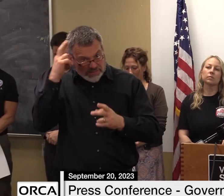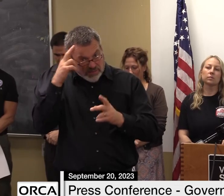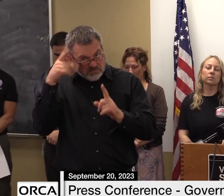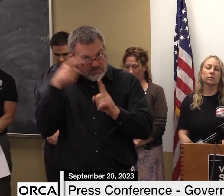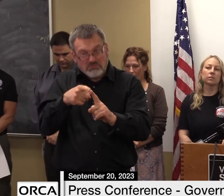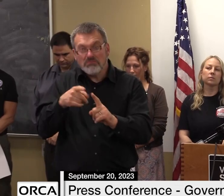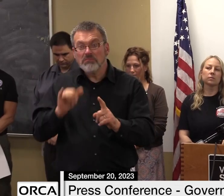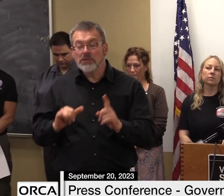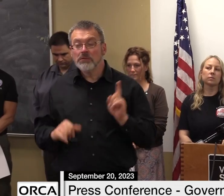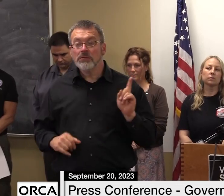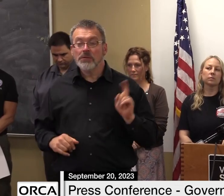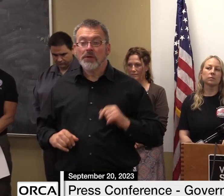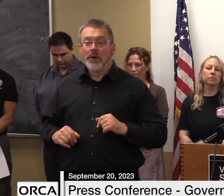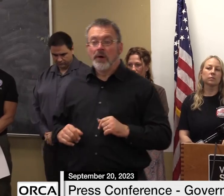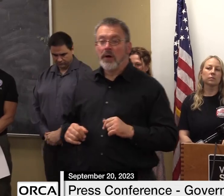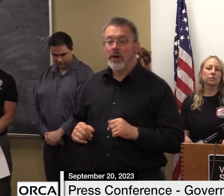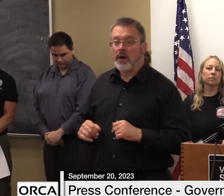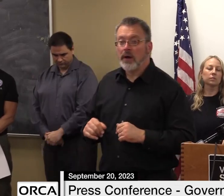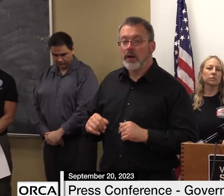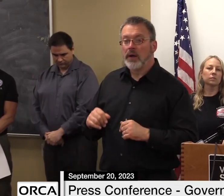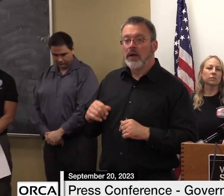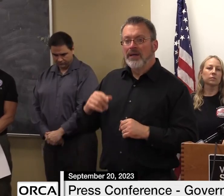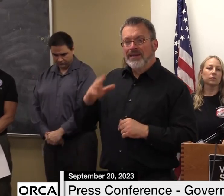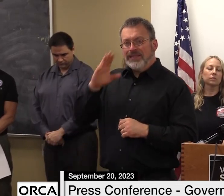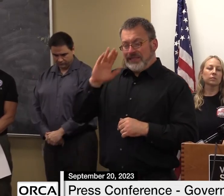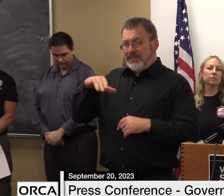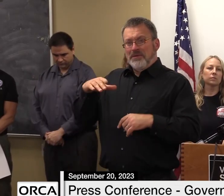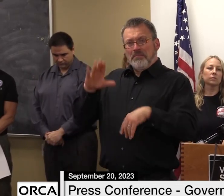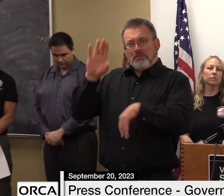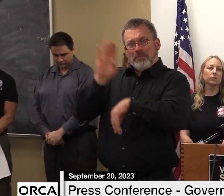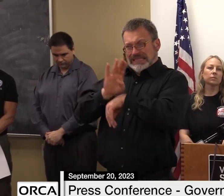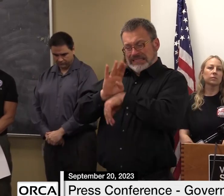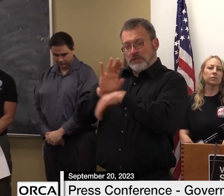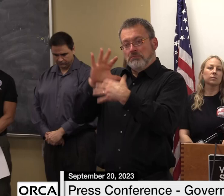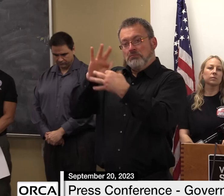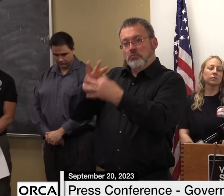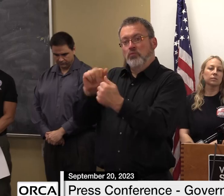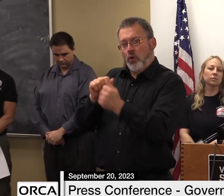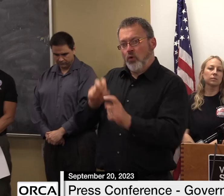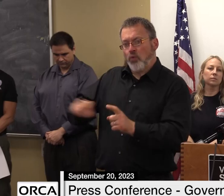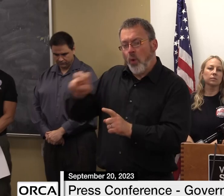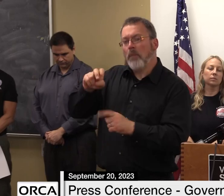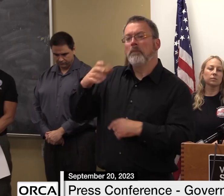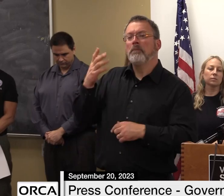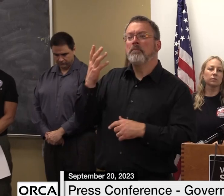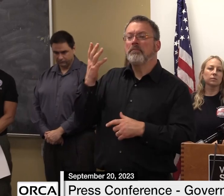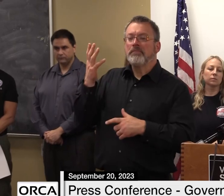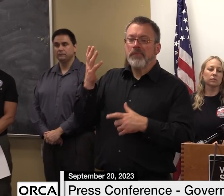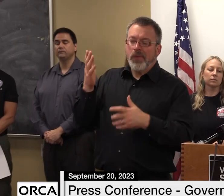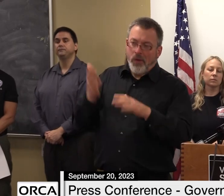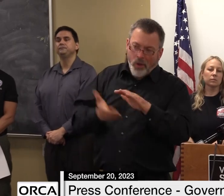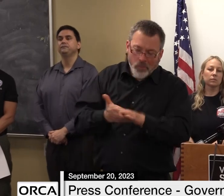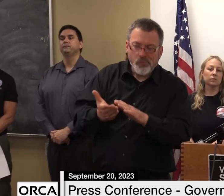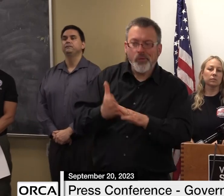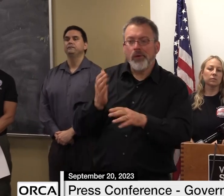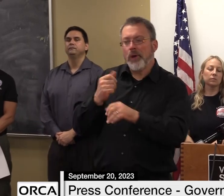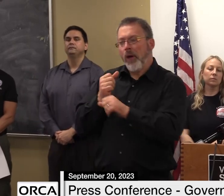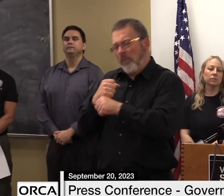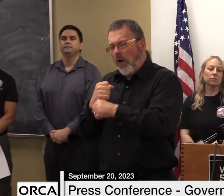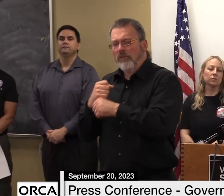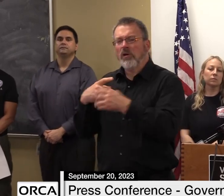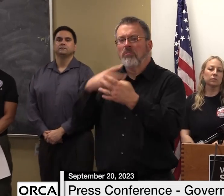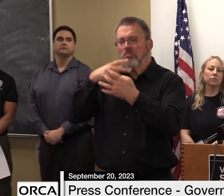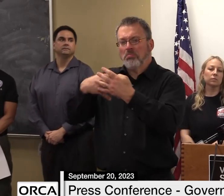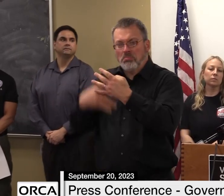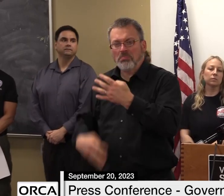are attached to tourism. Some are just from day-to-day operations, manufacturing, and so forth. So this, you